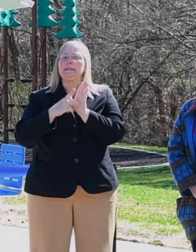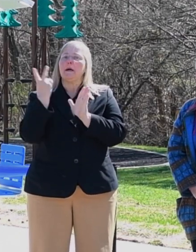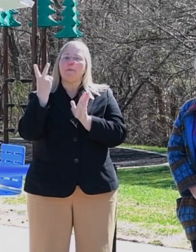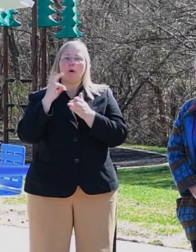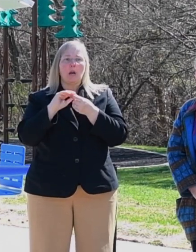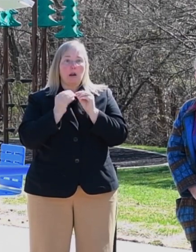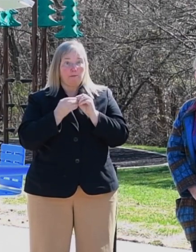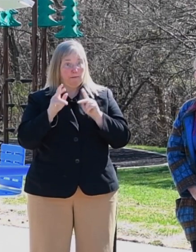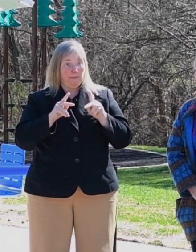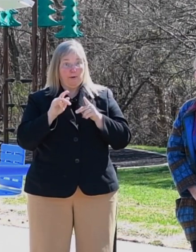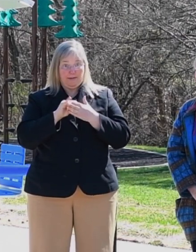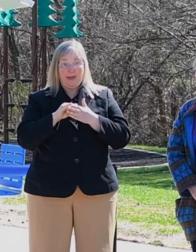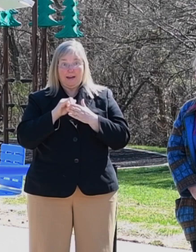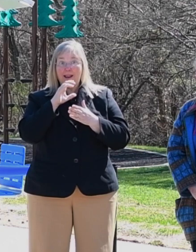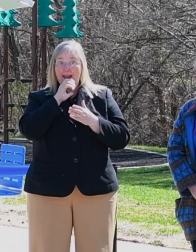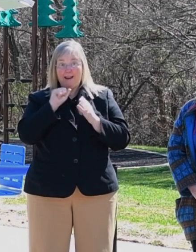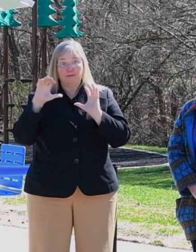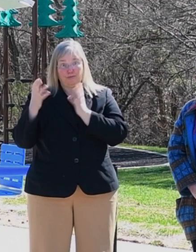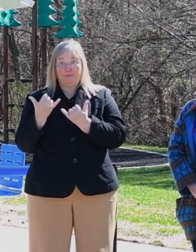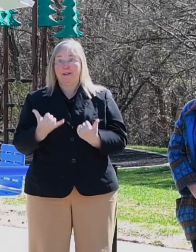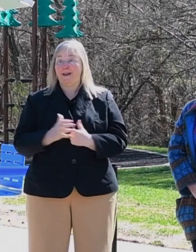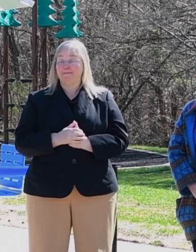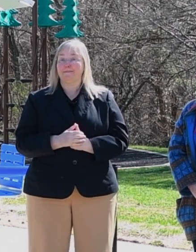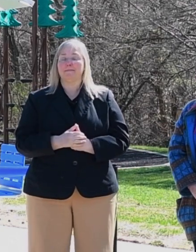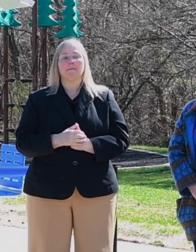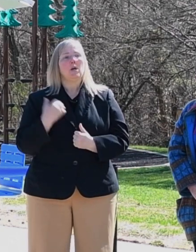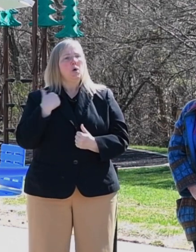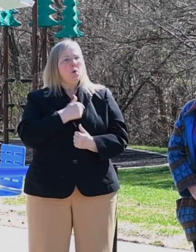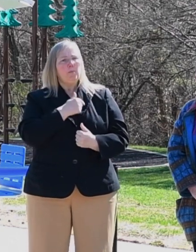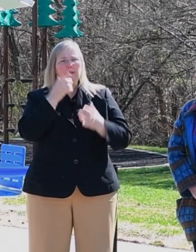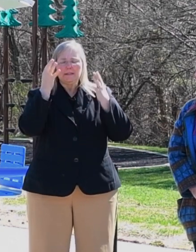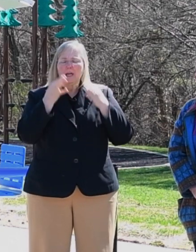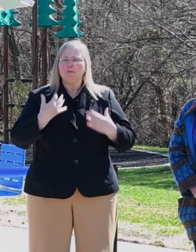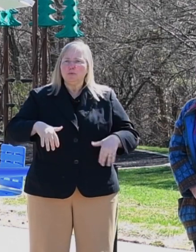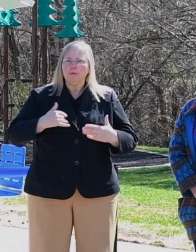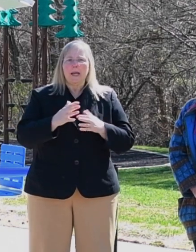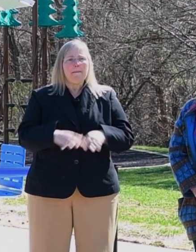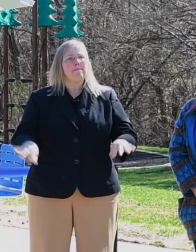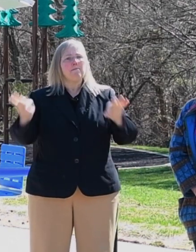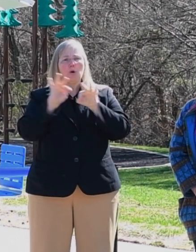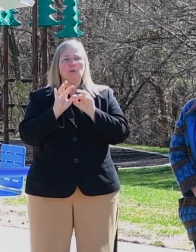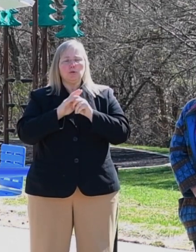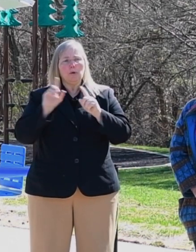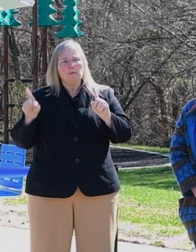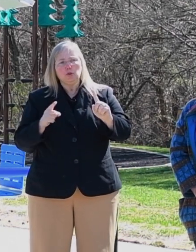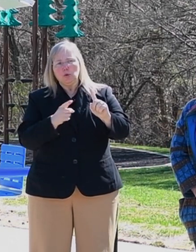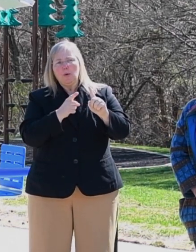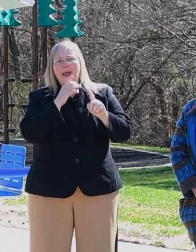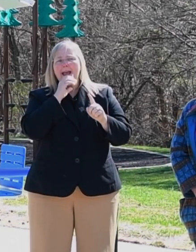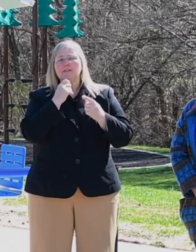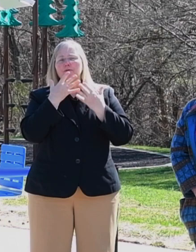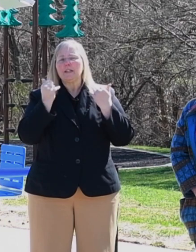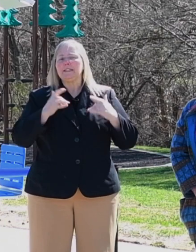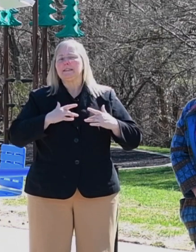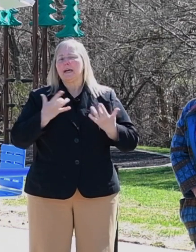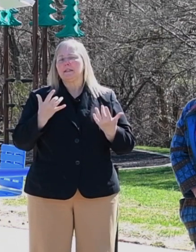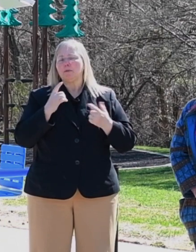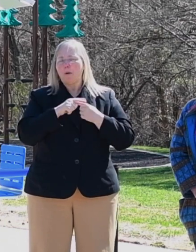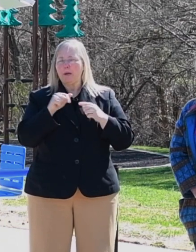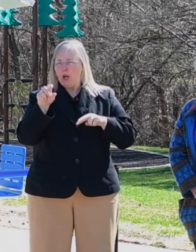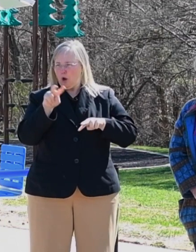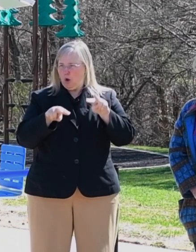people in that age group today. We decided that it was important to pursue age-friendly status when we looked closely at